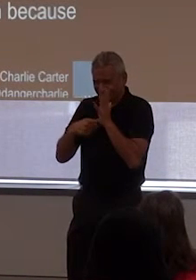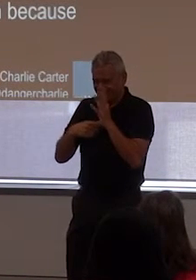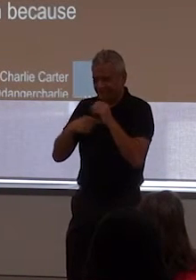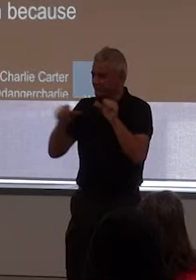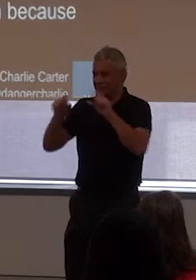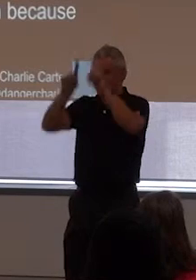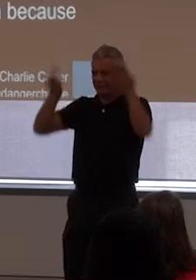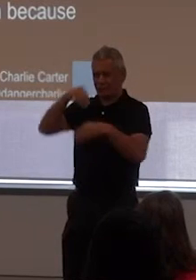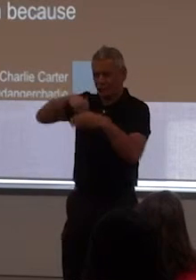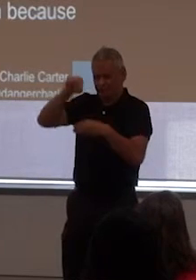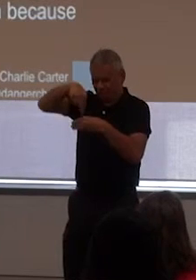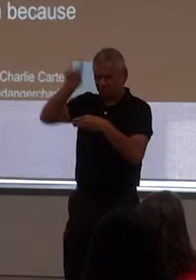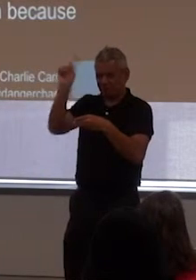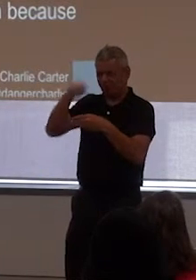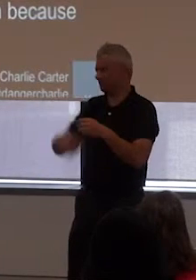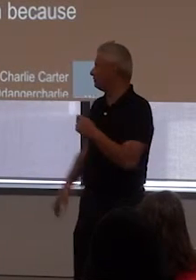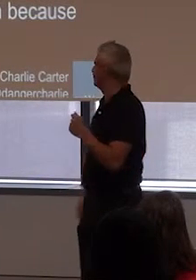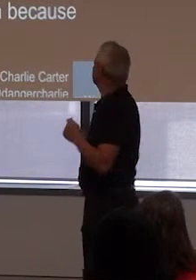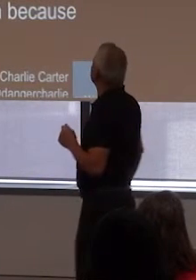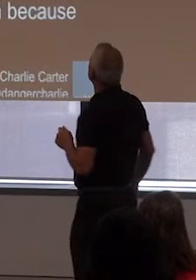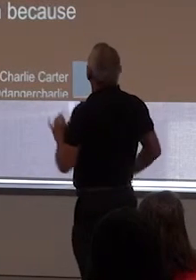Hang on, next one.